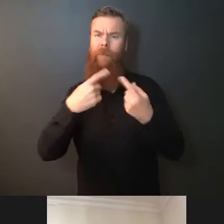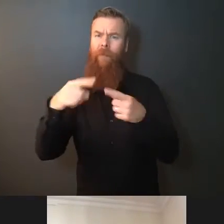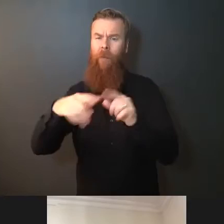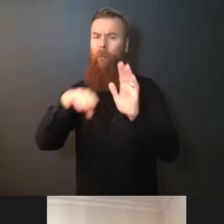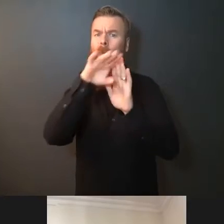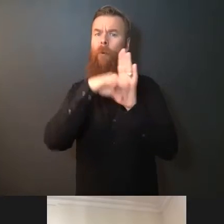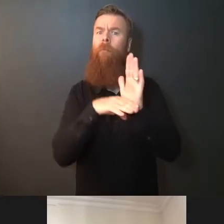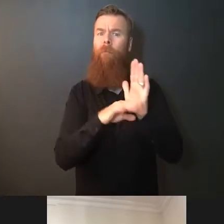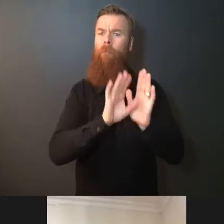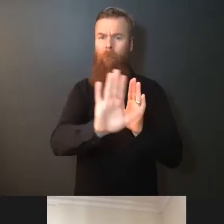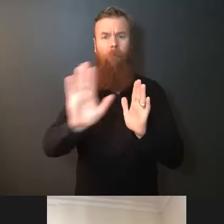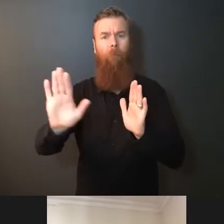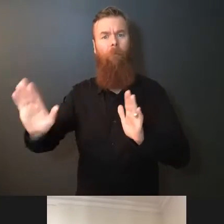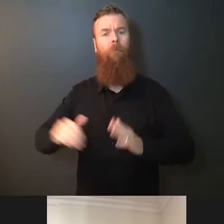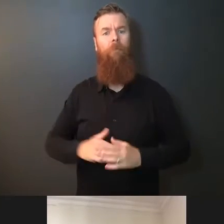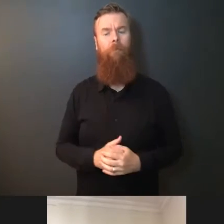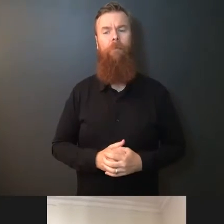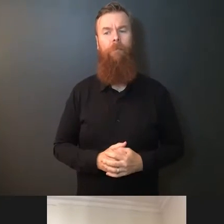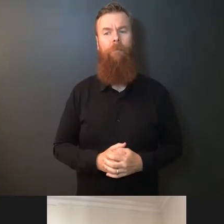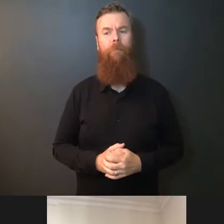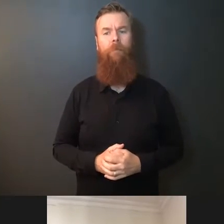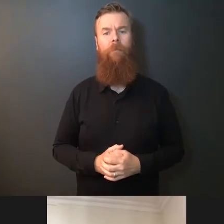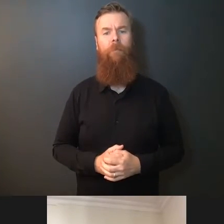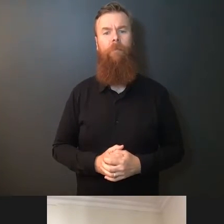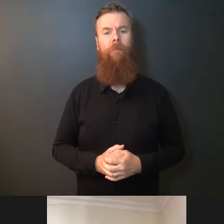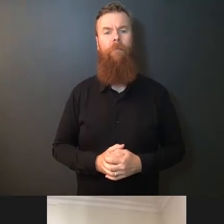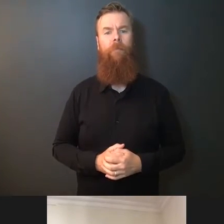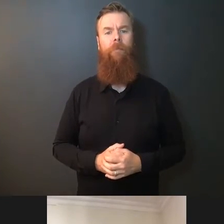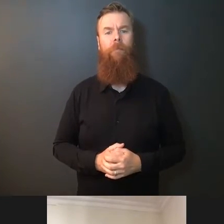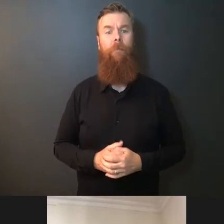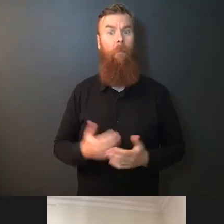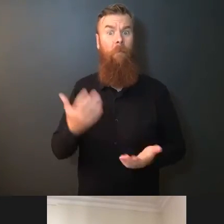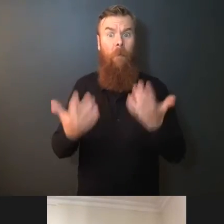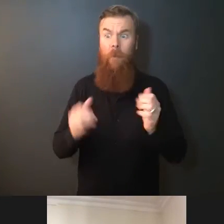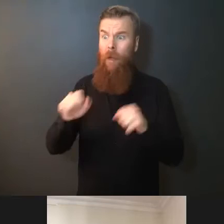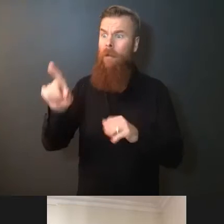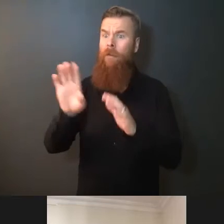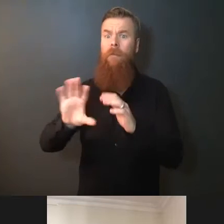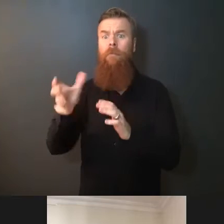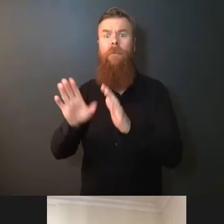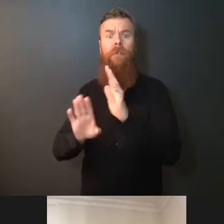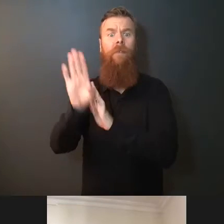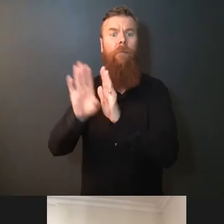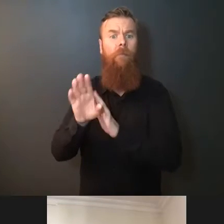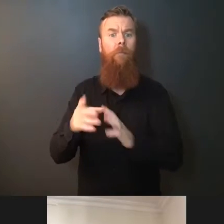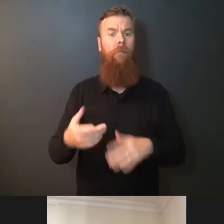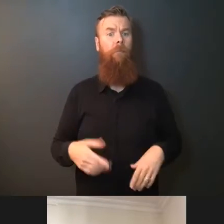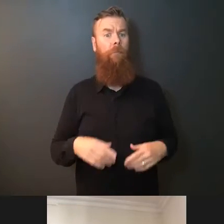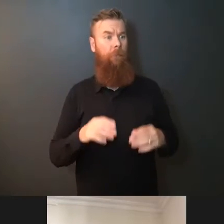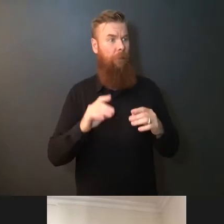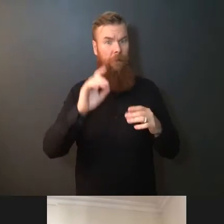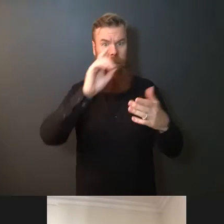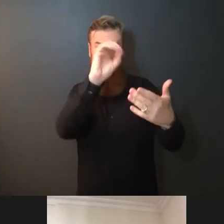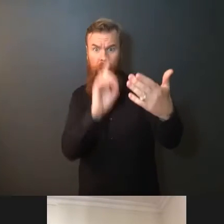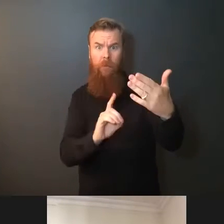maybe in the areas of development, in the areas of designing different projects, very